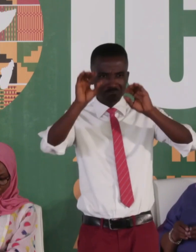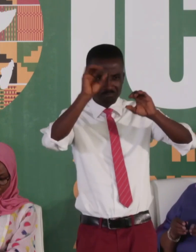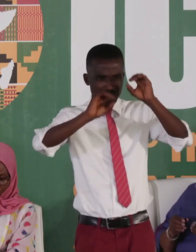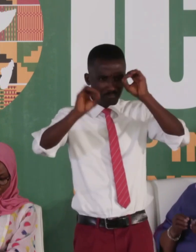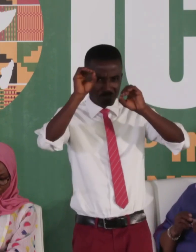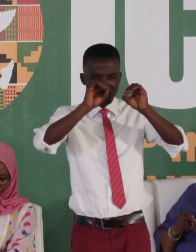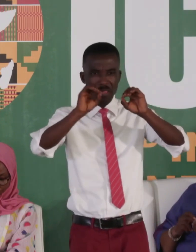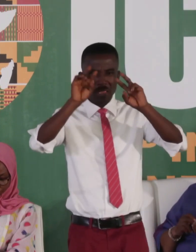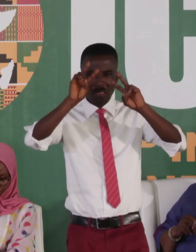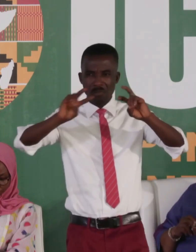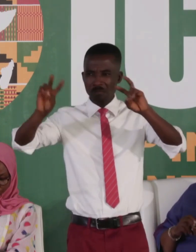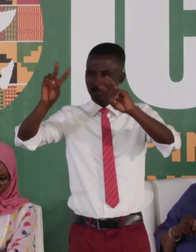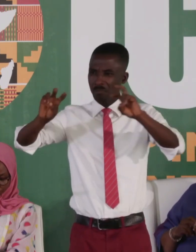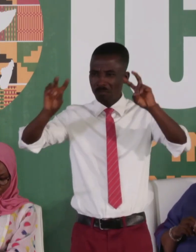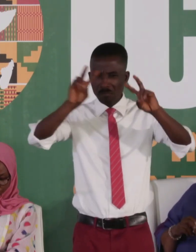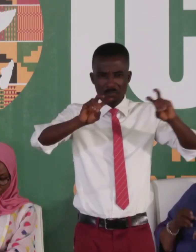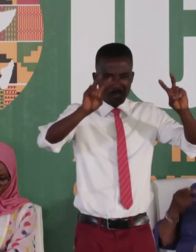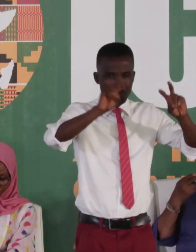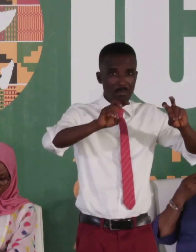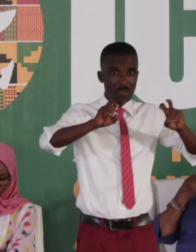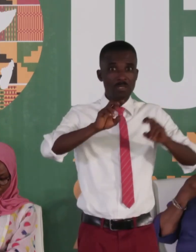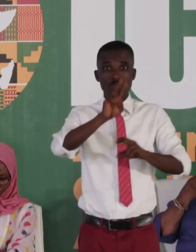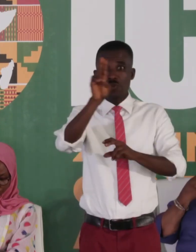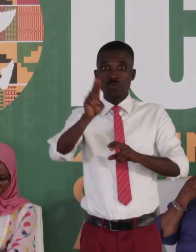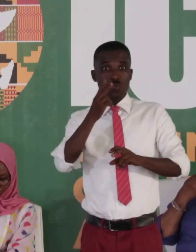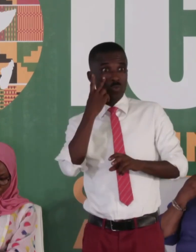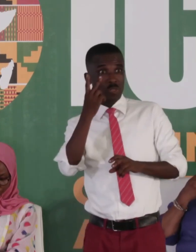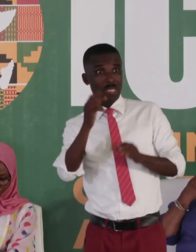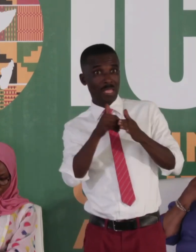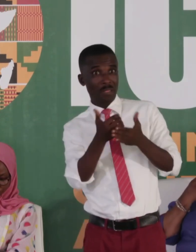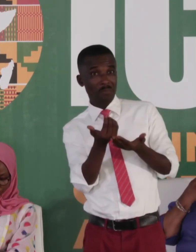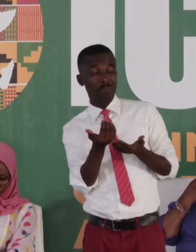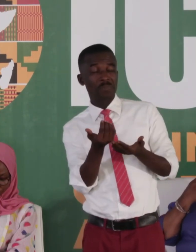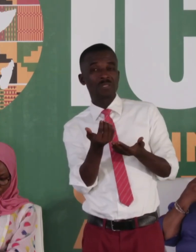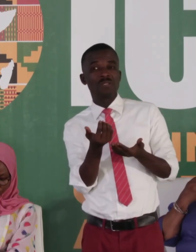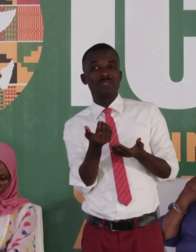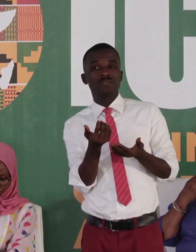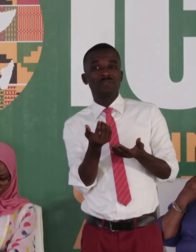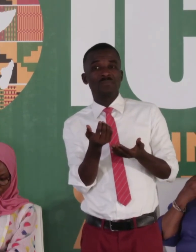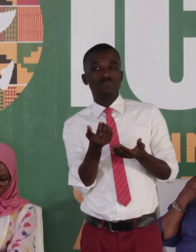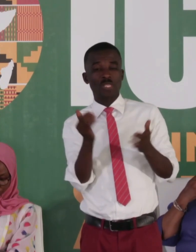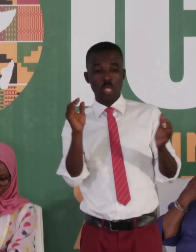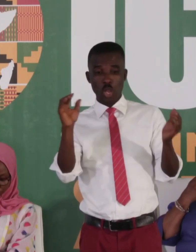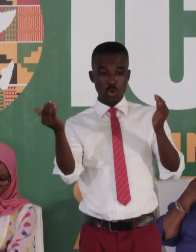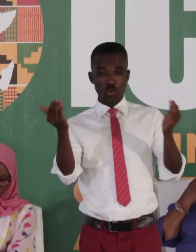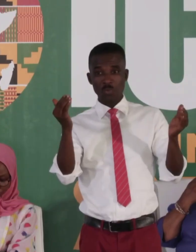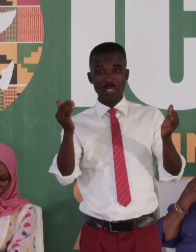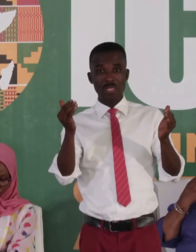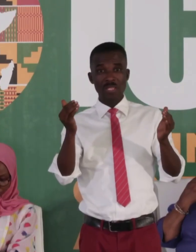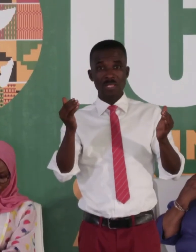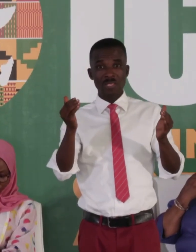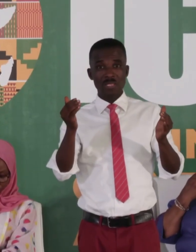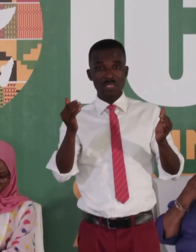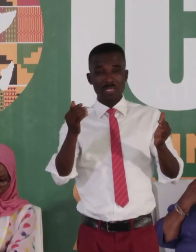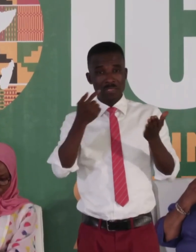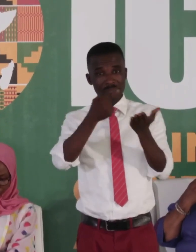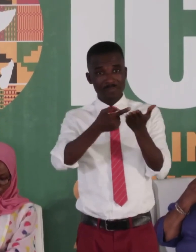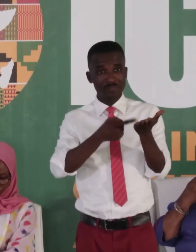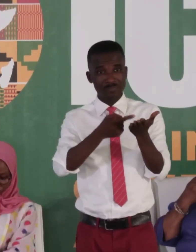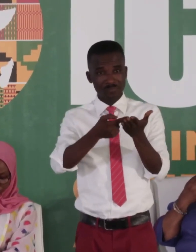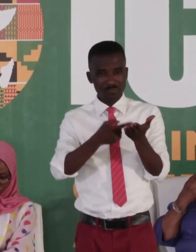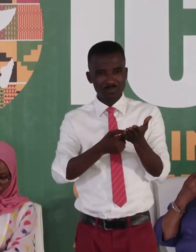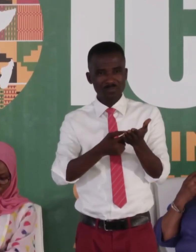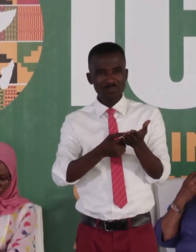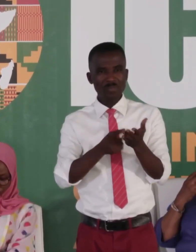methods were combined. Quantitative-wise, we looked at we did a comparative analysis of the ART attendance as well